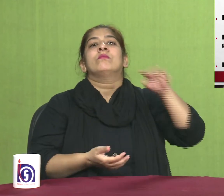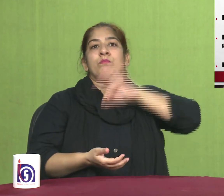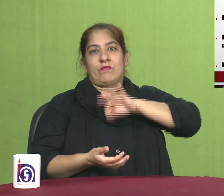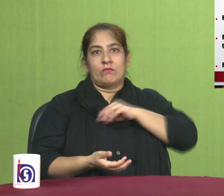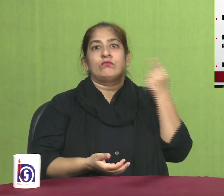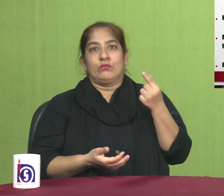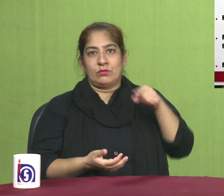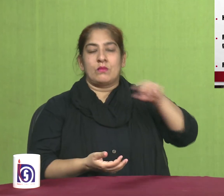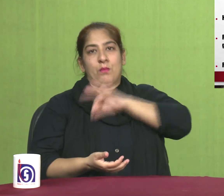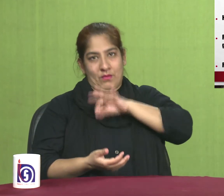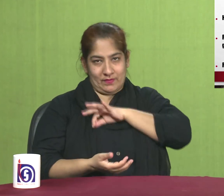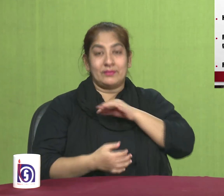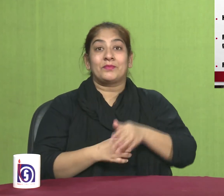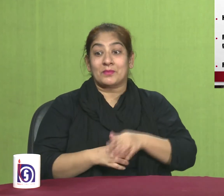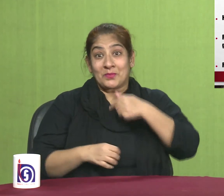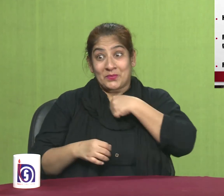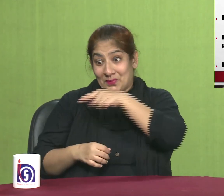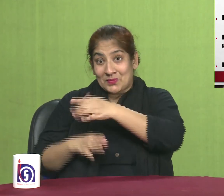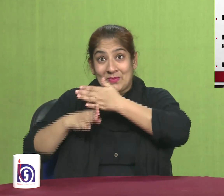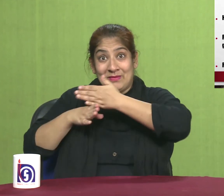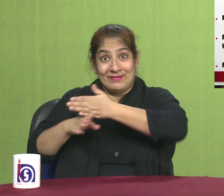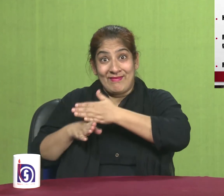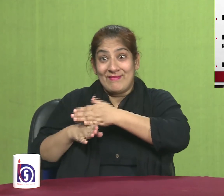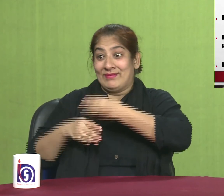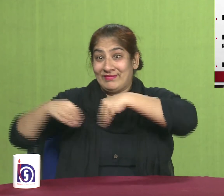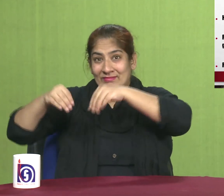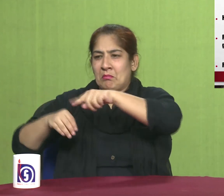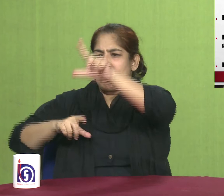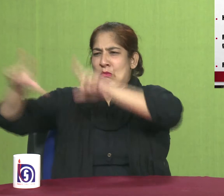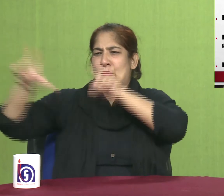high debt is equal to higher equity in return.